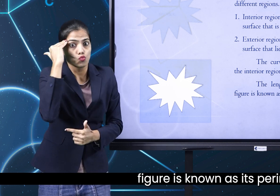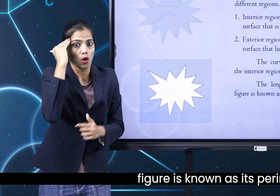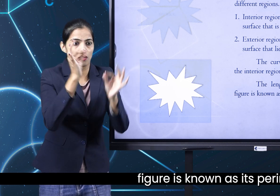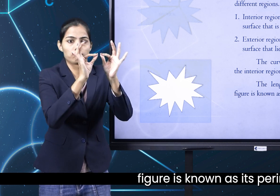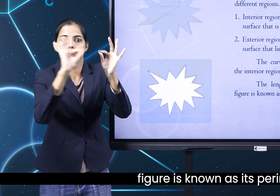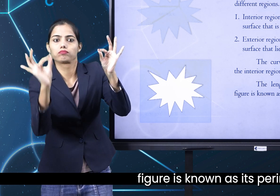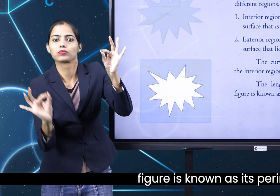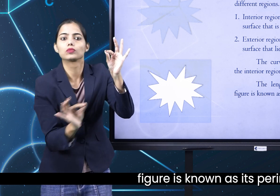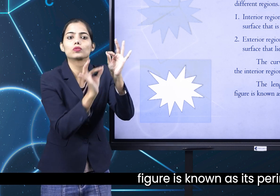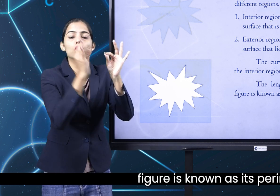perimeter.